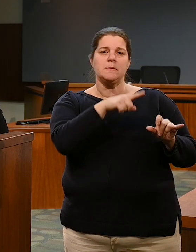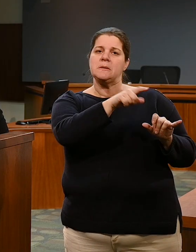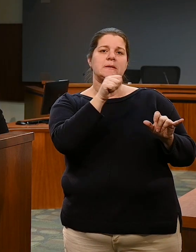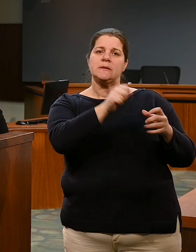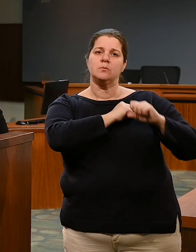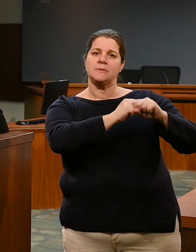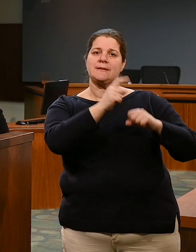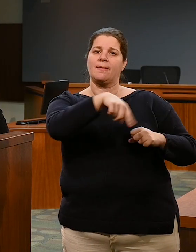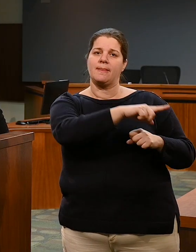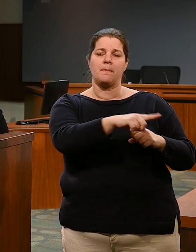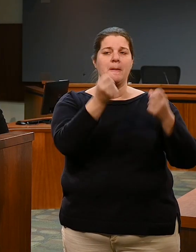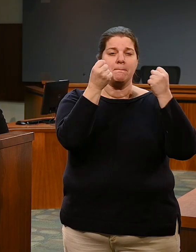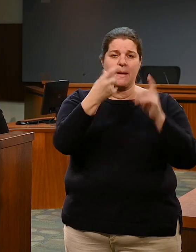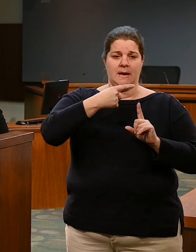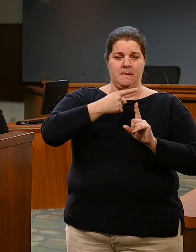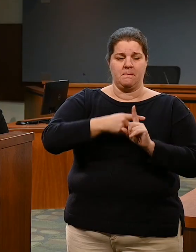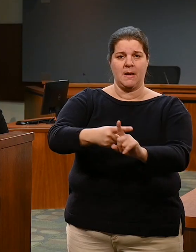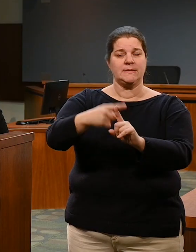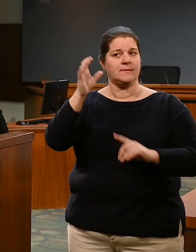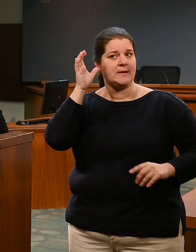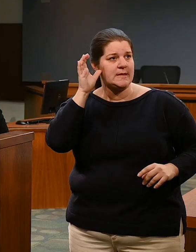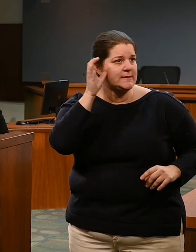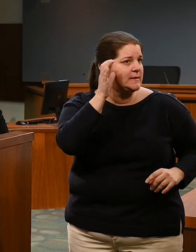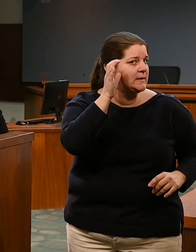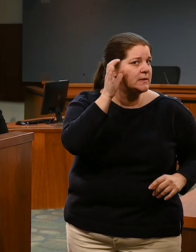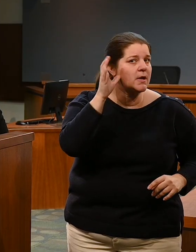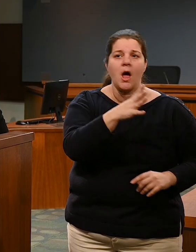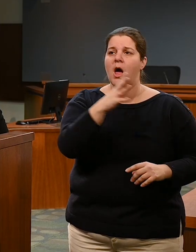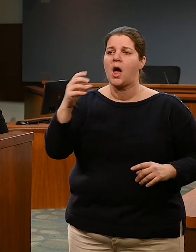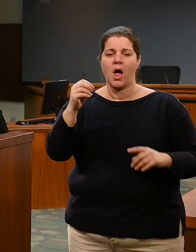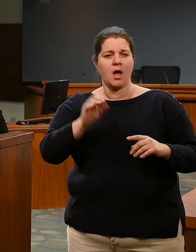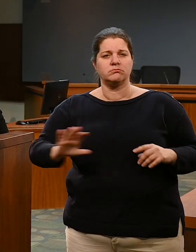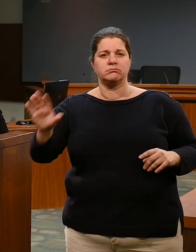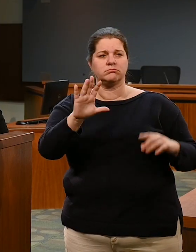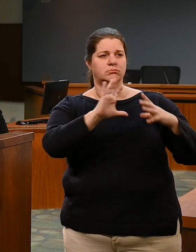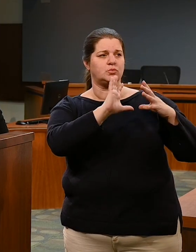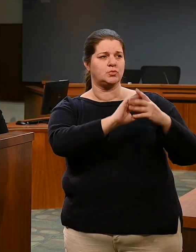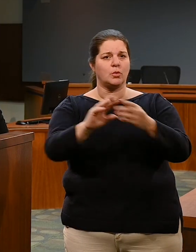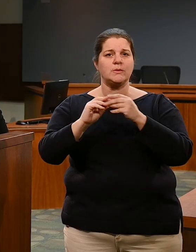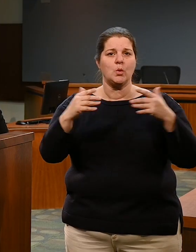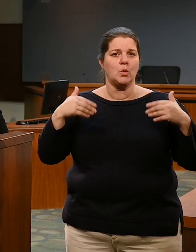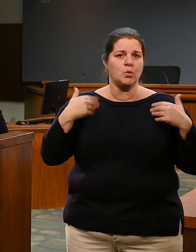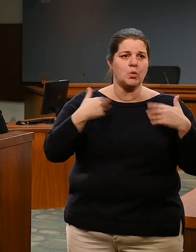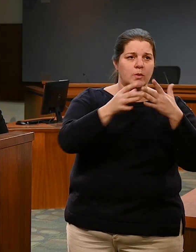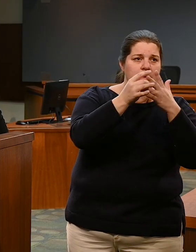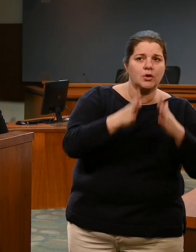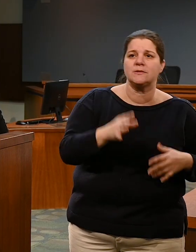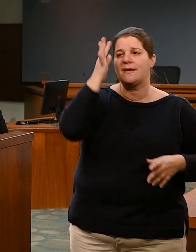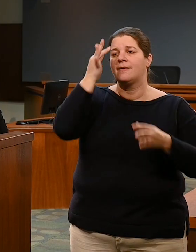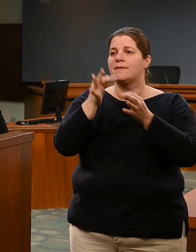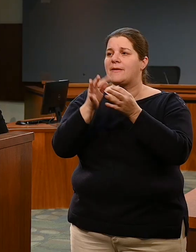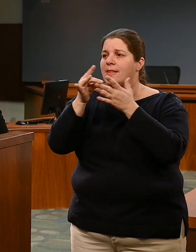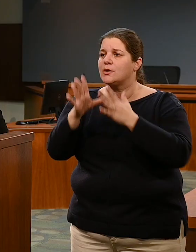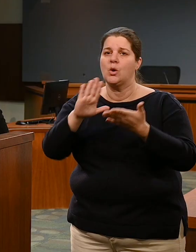of listening, rigorous data analysis, and courageous truth-telling by youth leaders, mentors, educators, service providers, faith leaders,